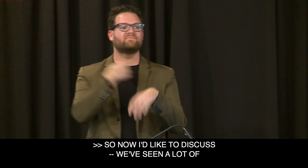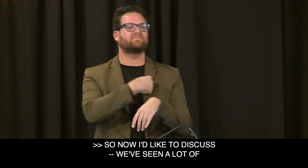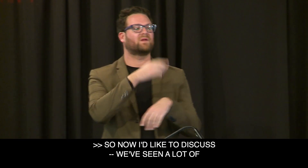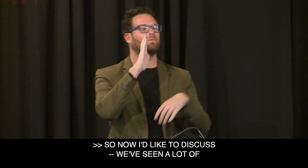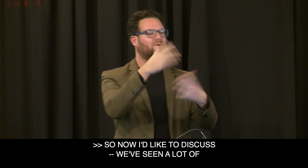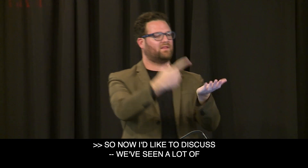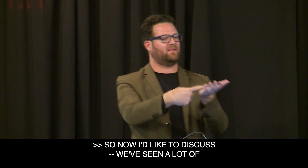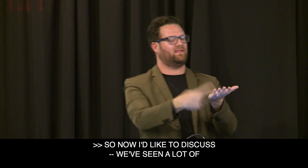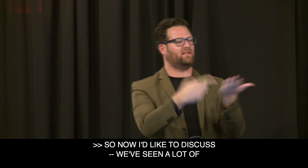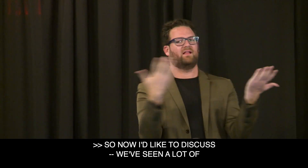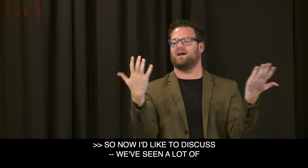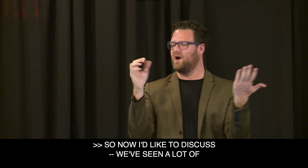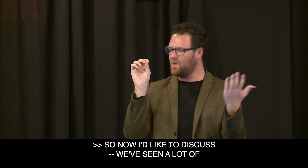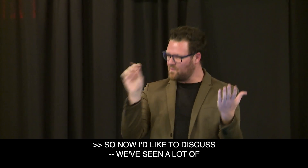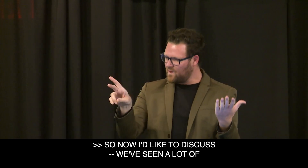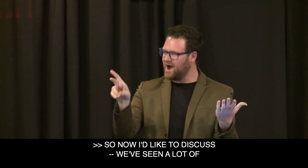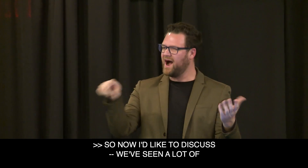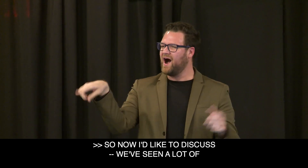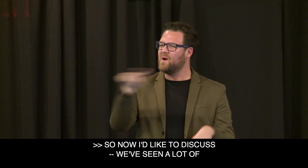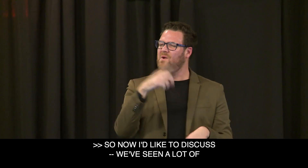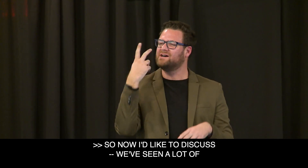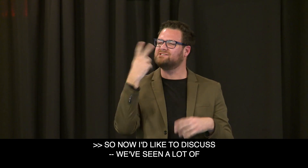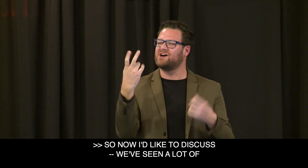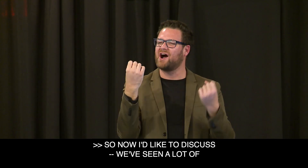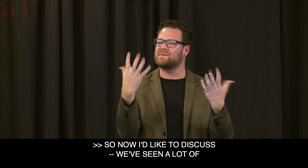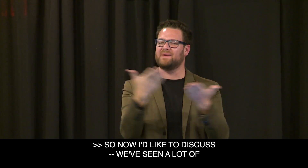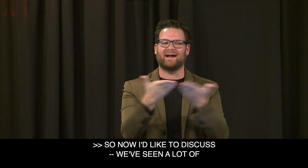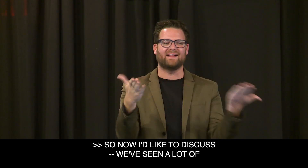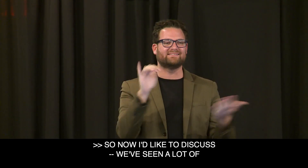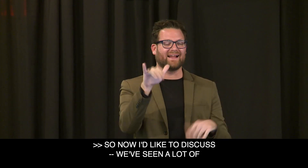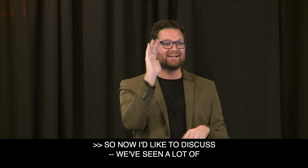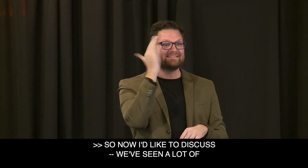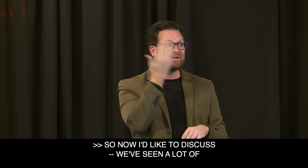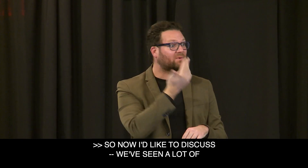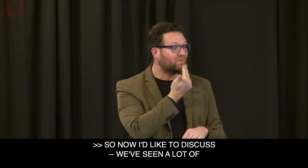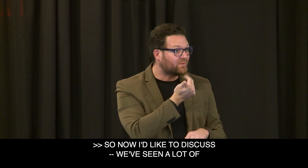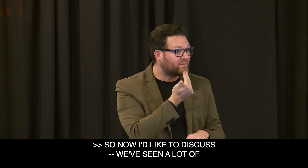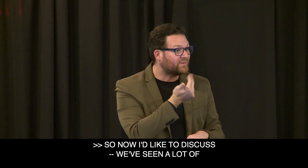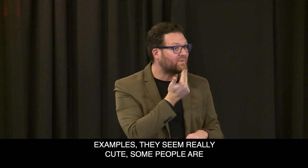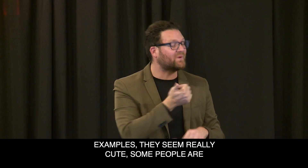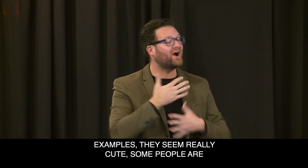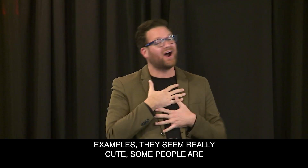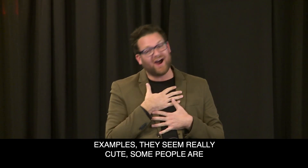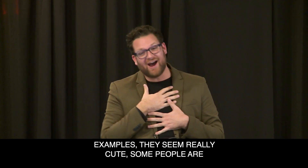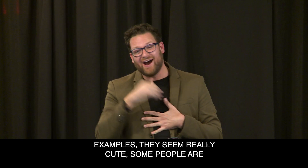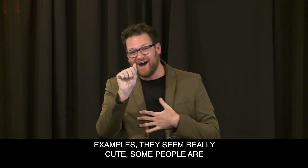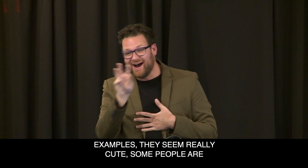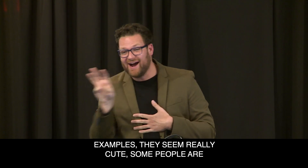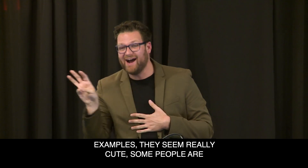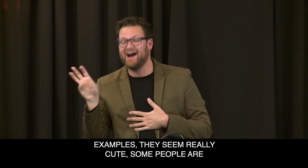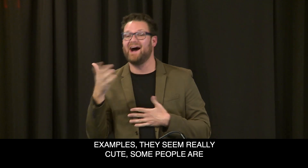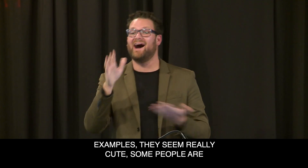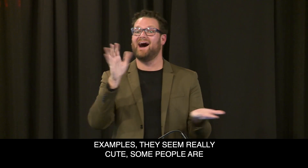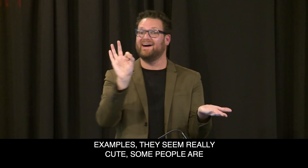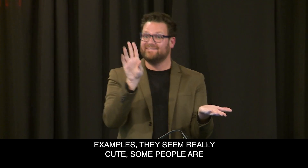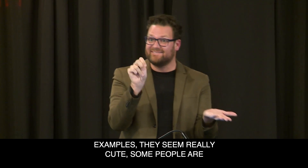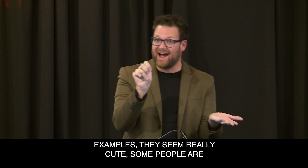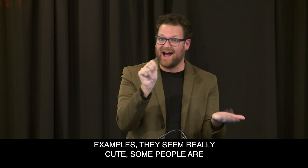So now, I'd like to discuss, we've seen a lot of examples. They seem really cute. Some people are